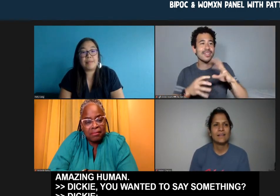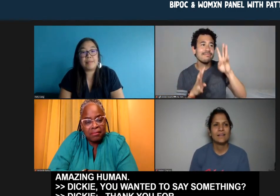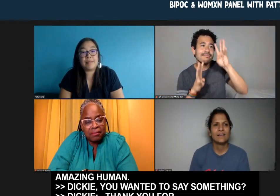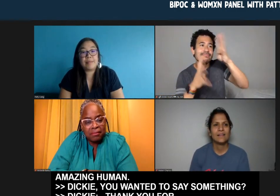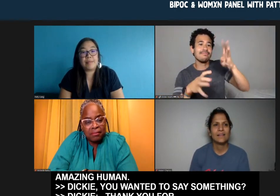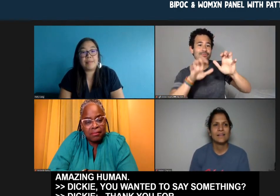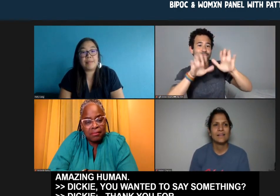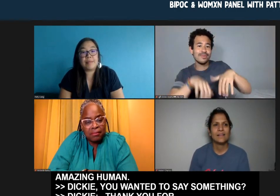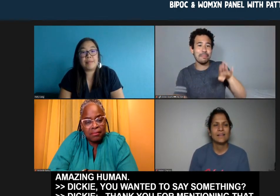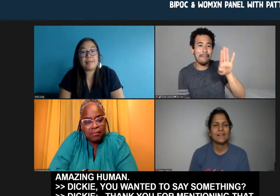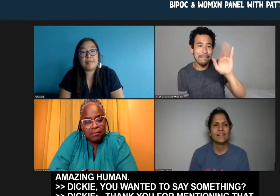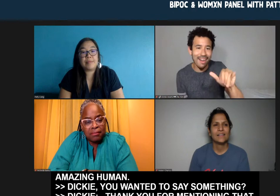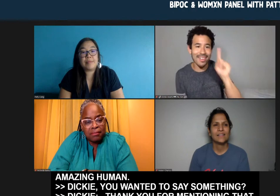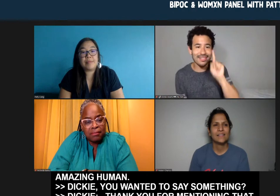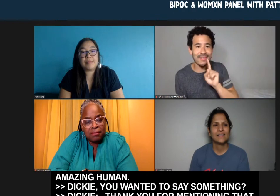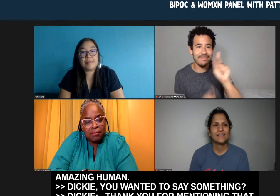me with creative writing